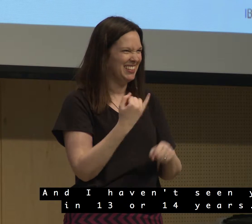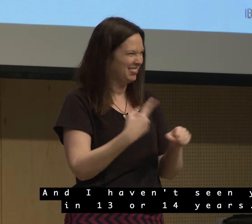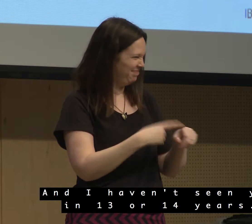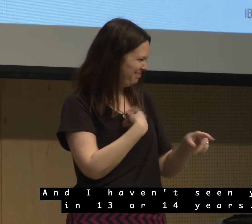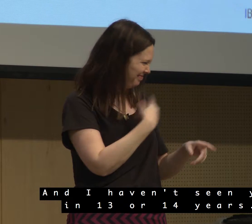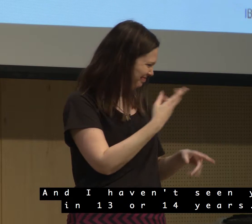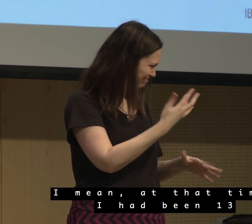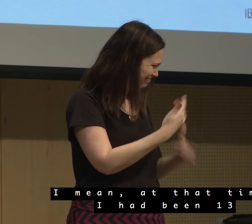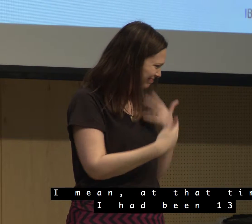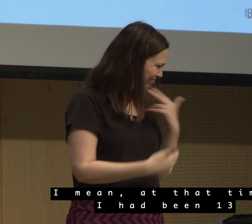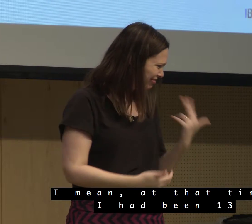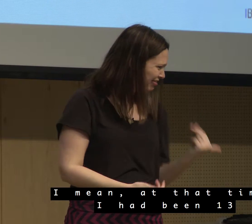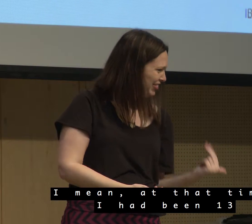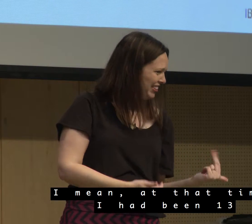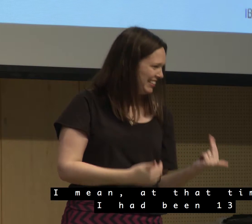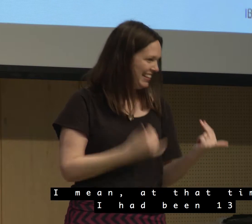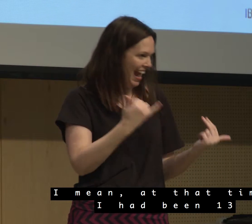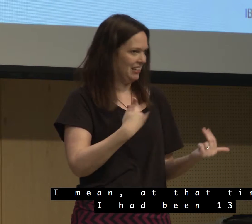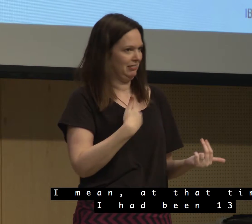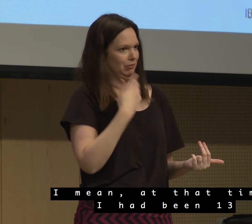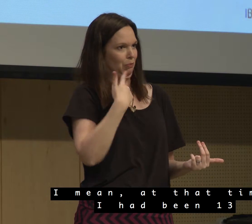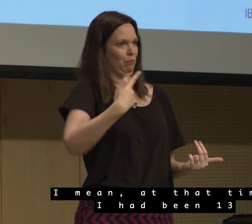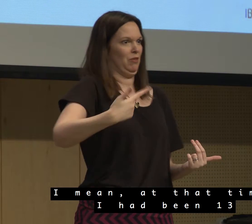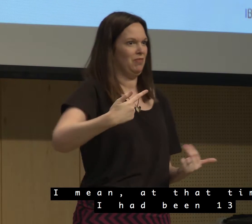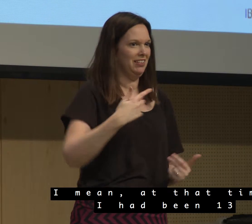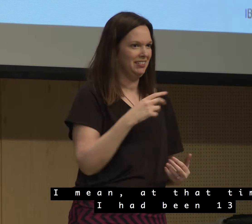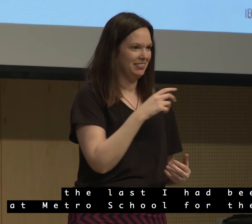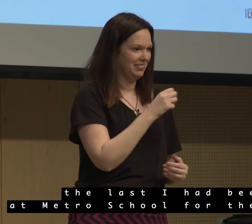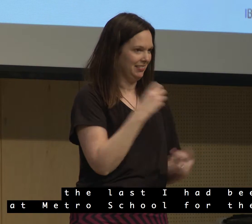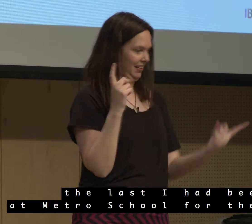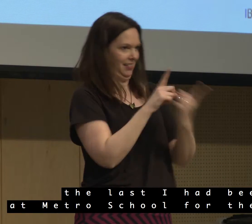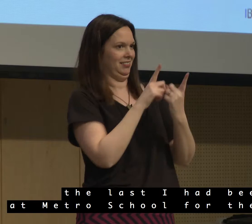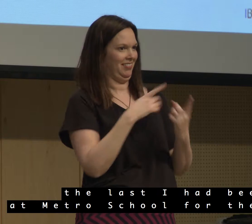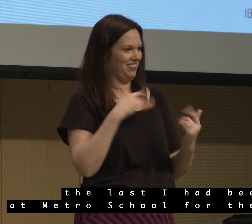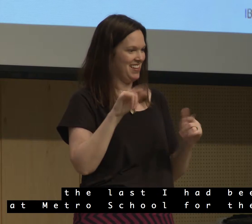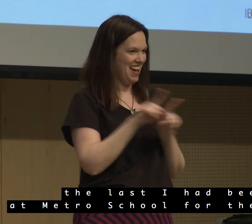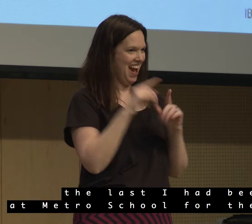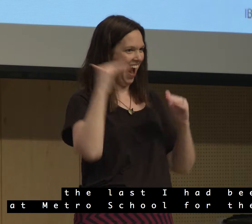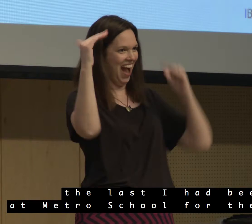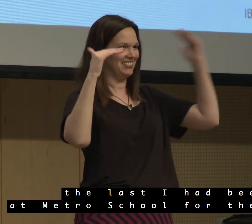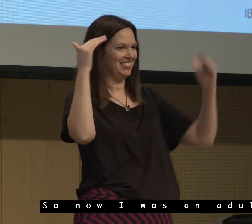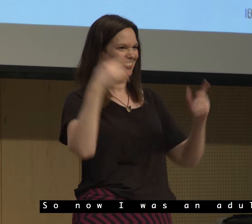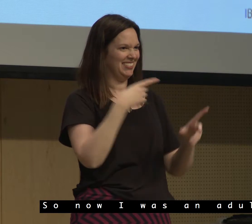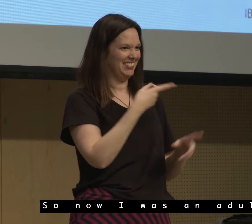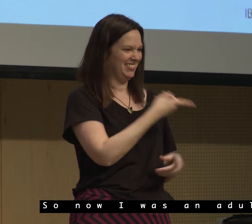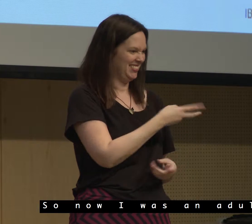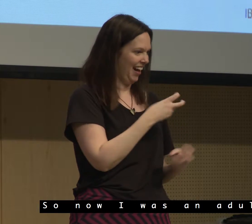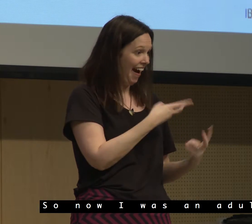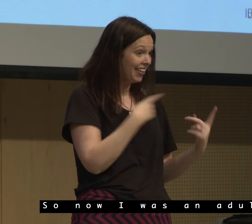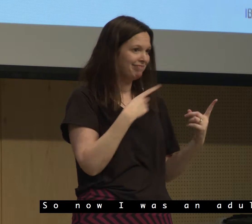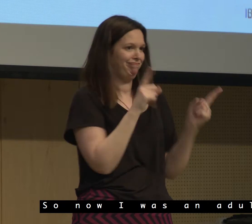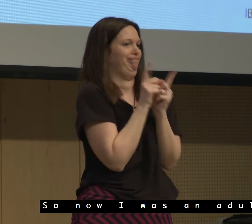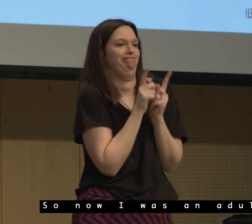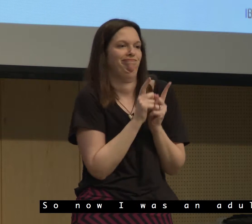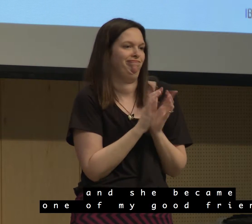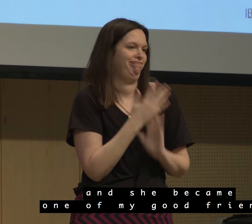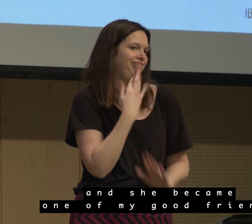or 14 years. I mean, at that time, I had been 13. The last I had been at Metro School for the Deaf. So now I was an adult, and she